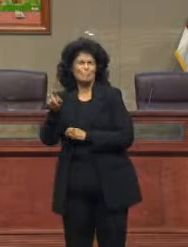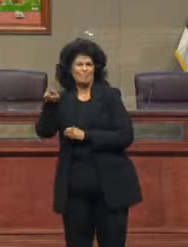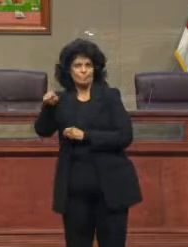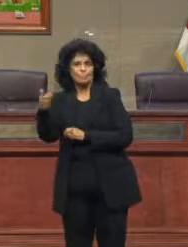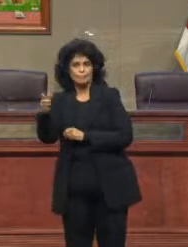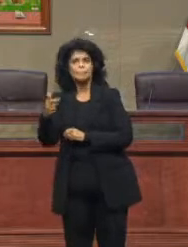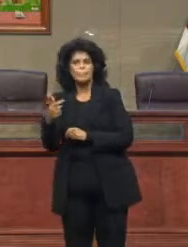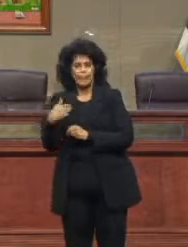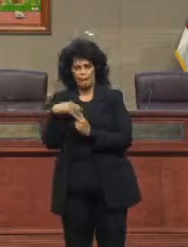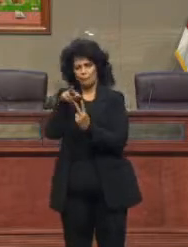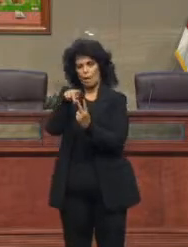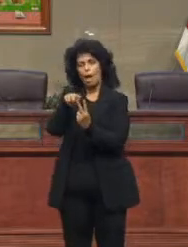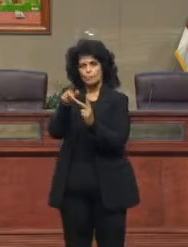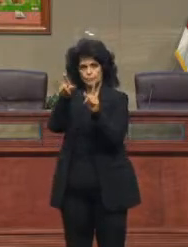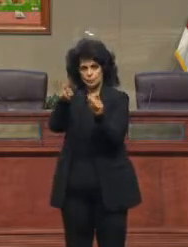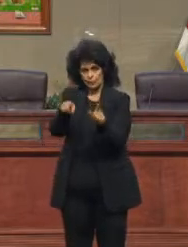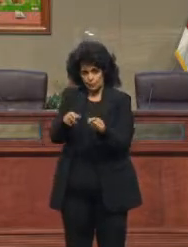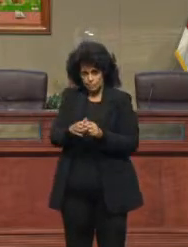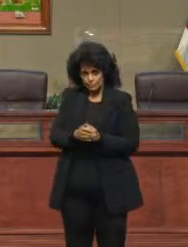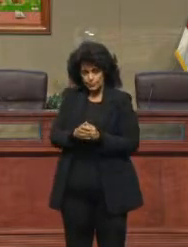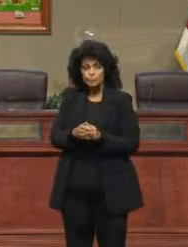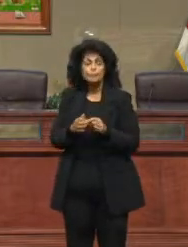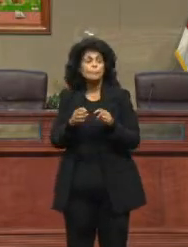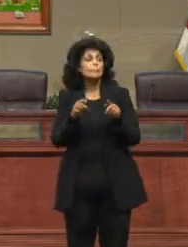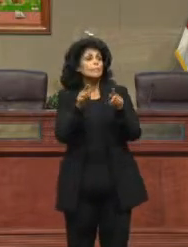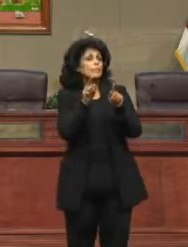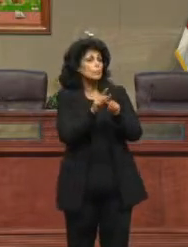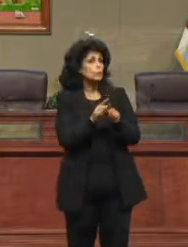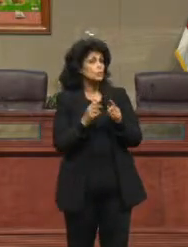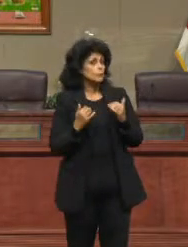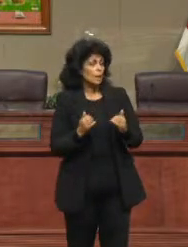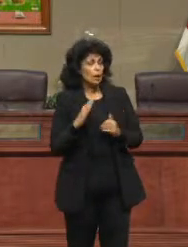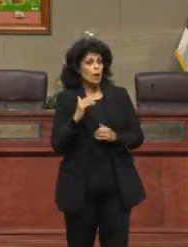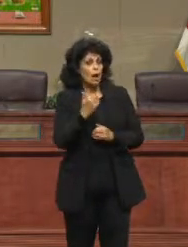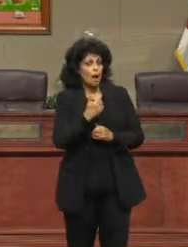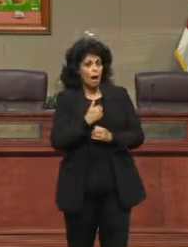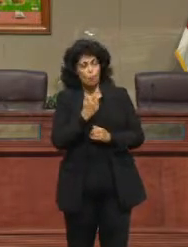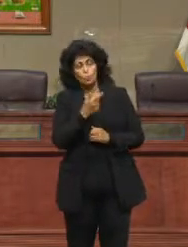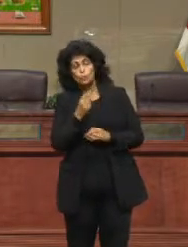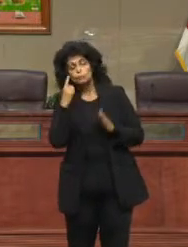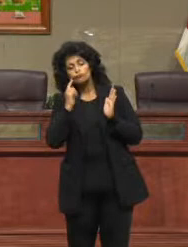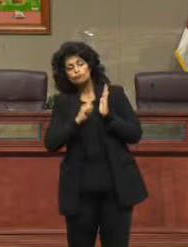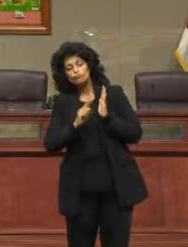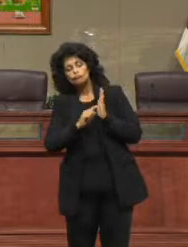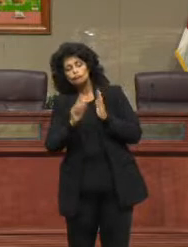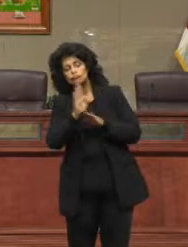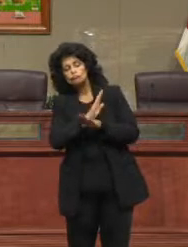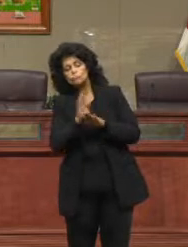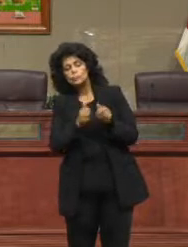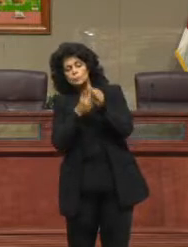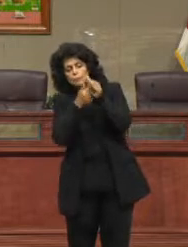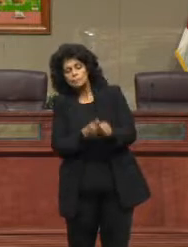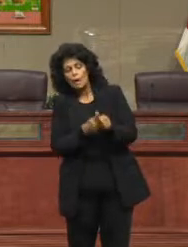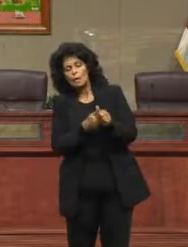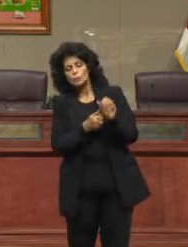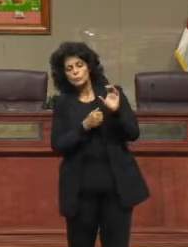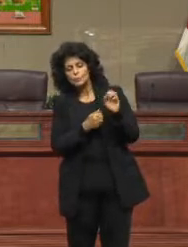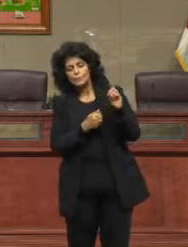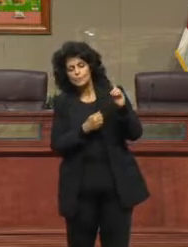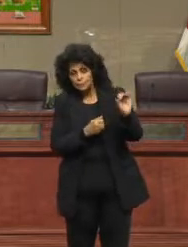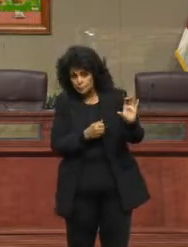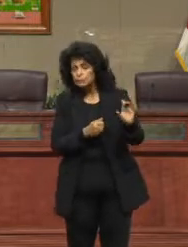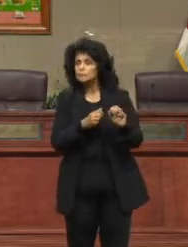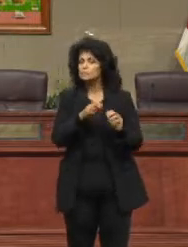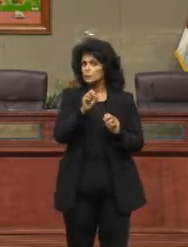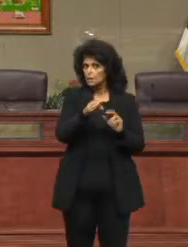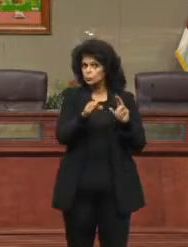business compliance or strike teams have now been operating 191 days. They have now conducted over